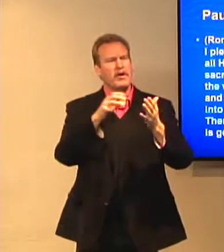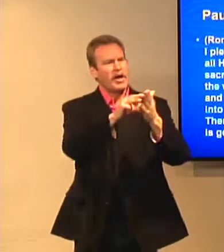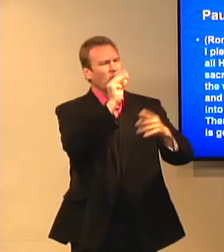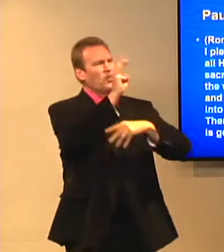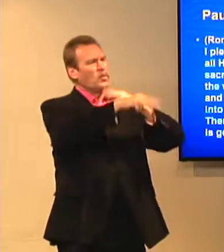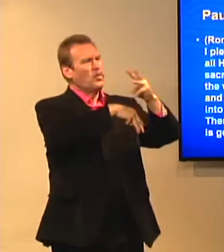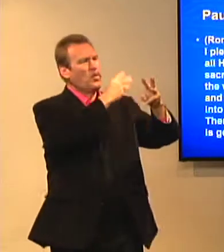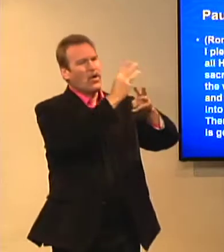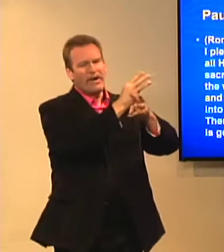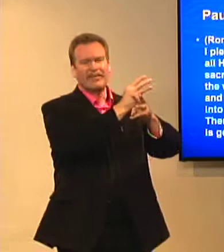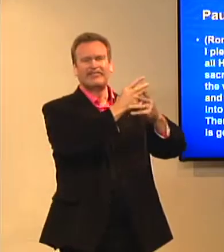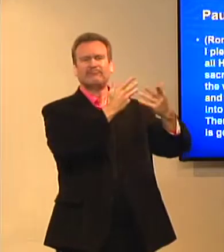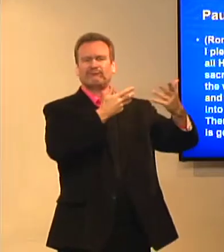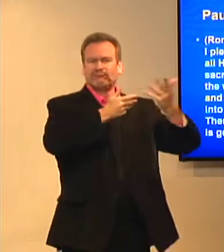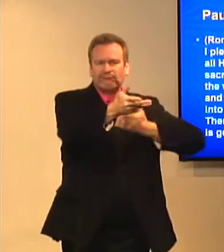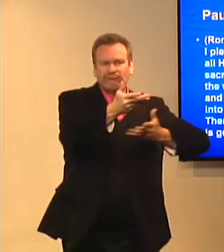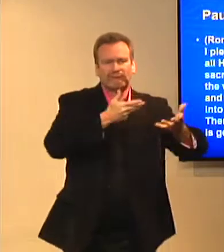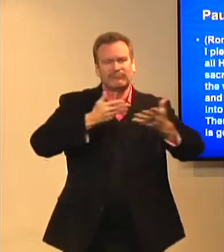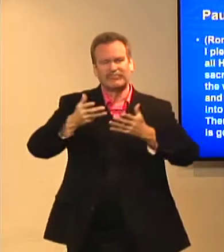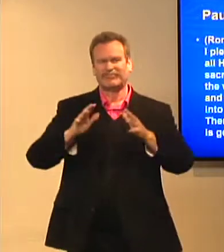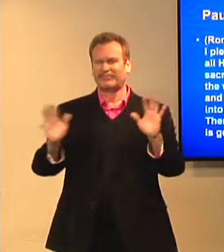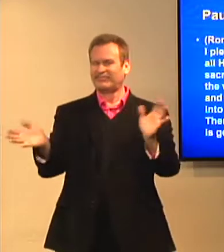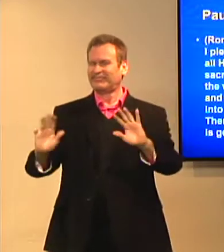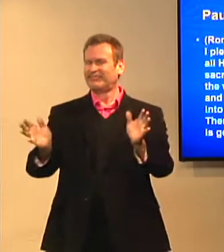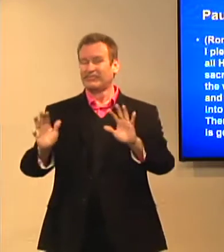Christians that are copying the world.